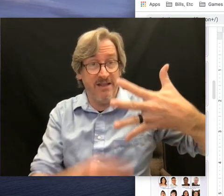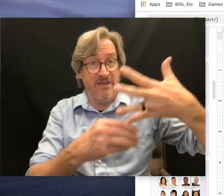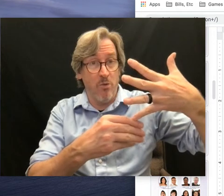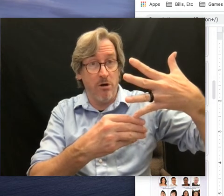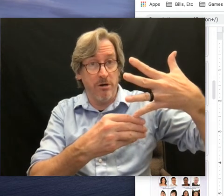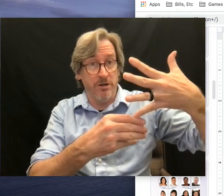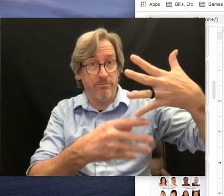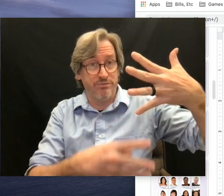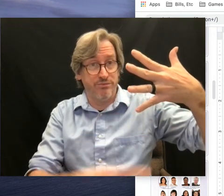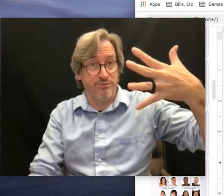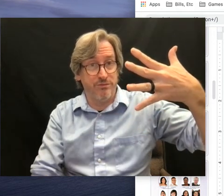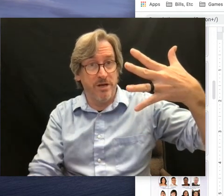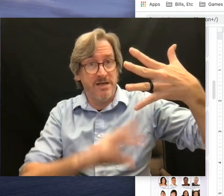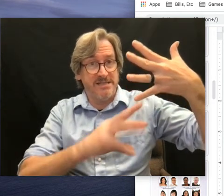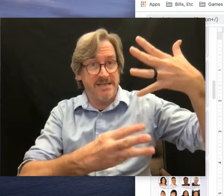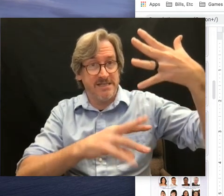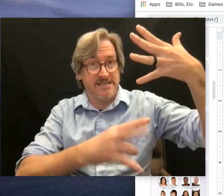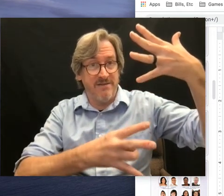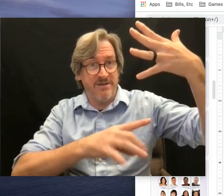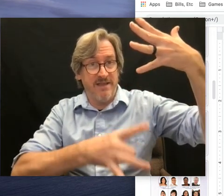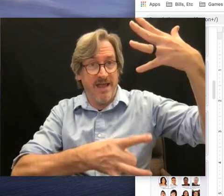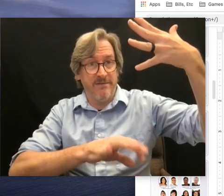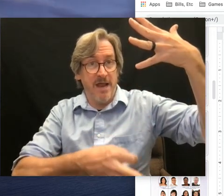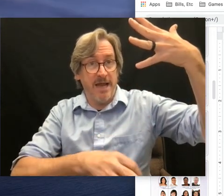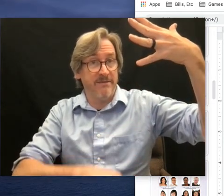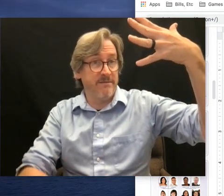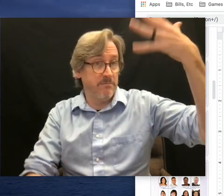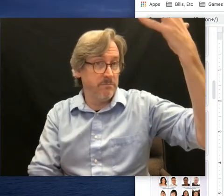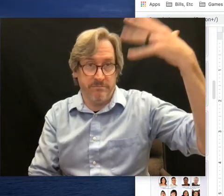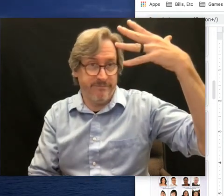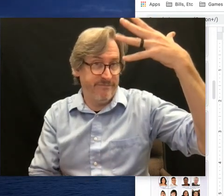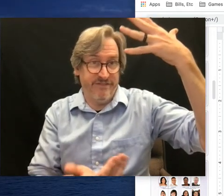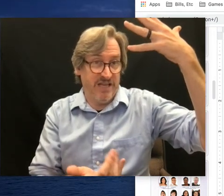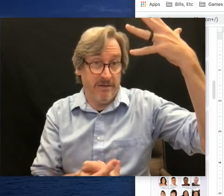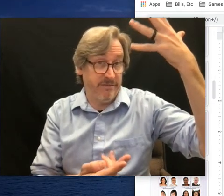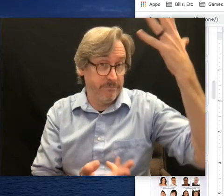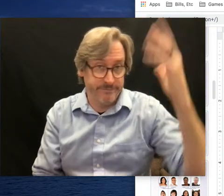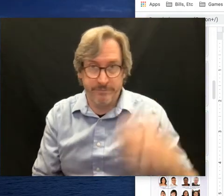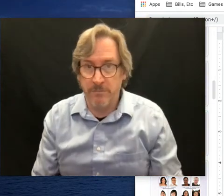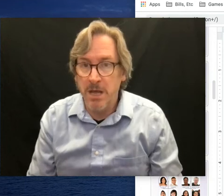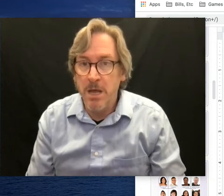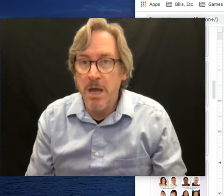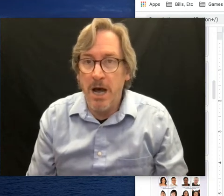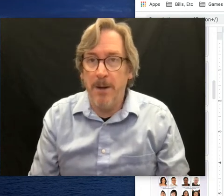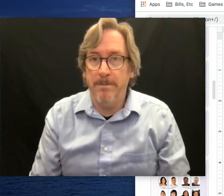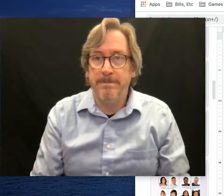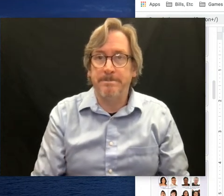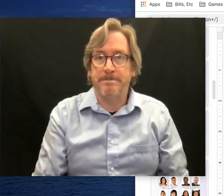then anything more, 6th, 7th, 8th, 9th, 15th.